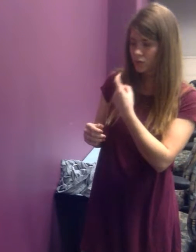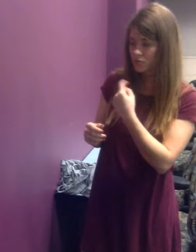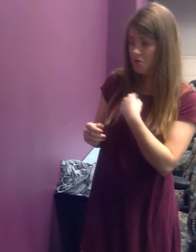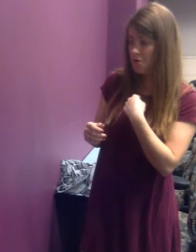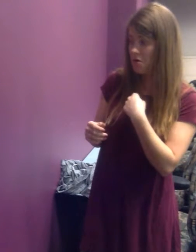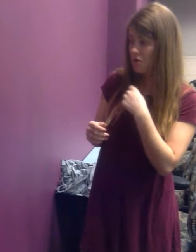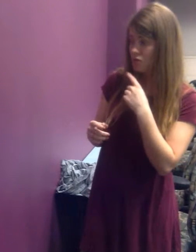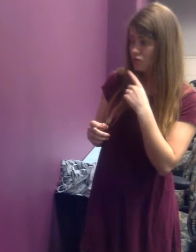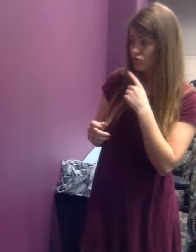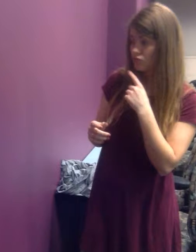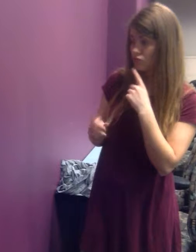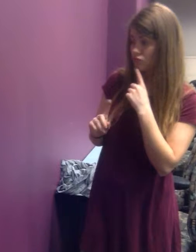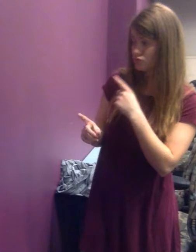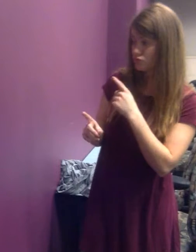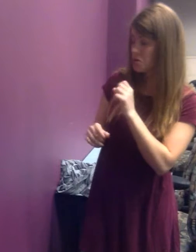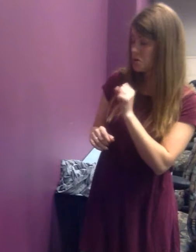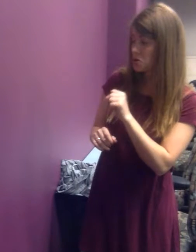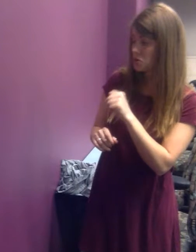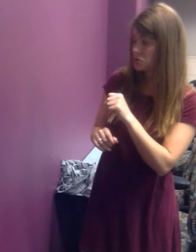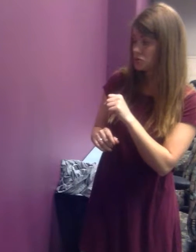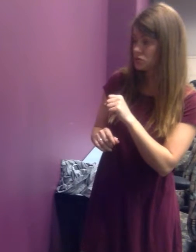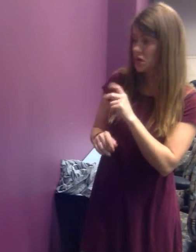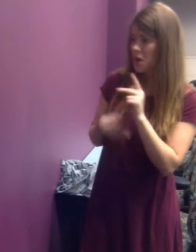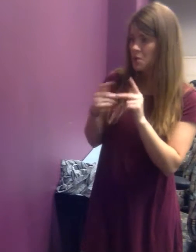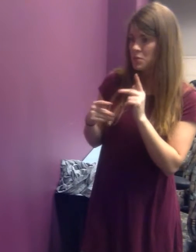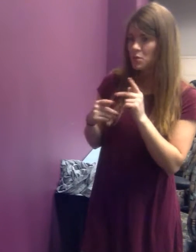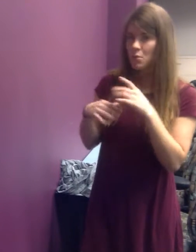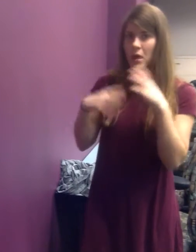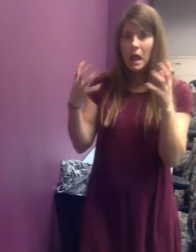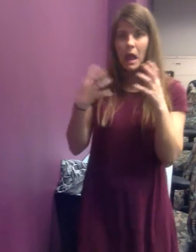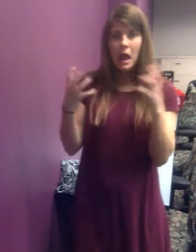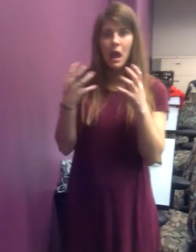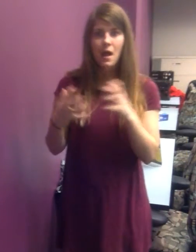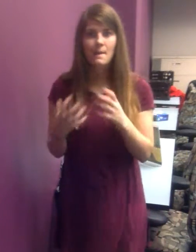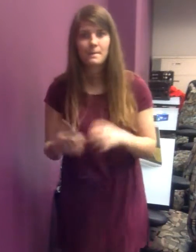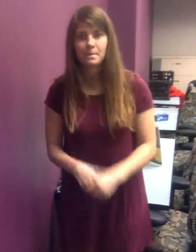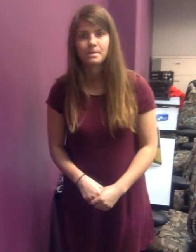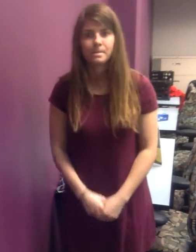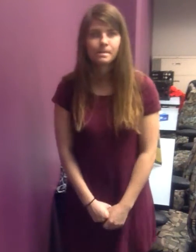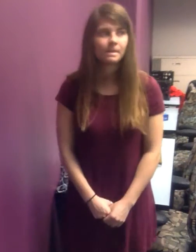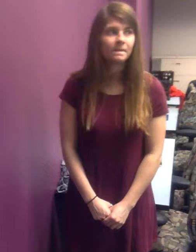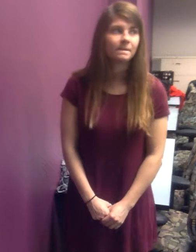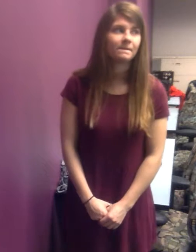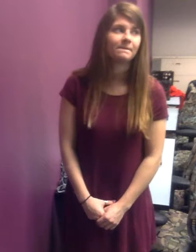an oft-repeated theme on talk radio, and that is a major source of information, of course, for Republican primary